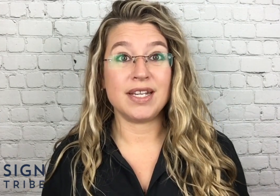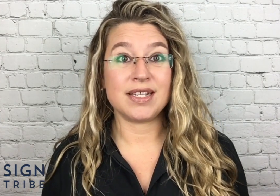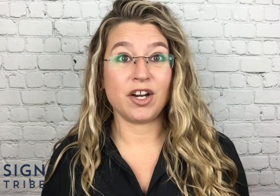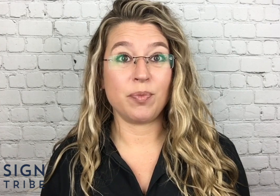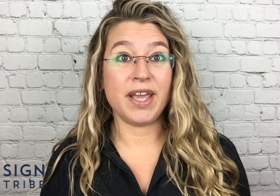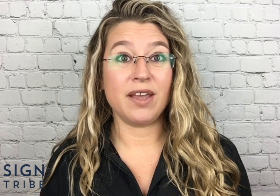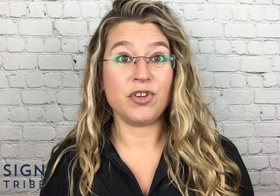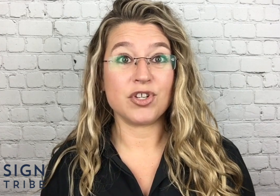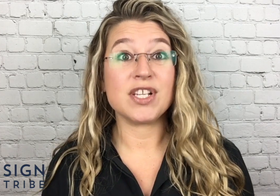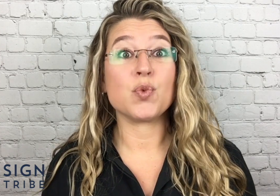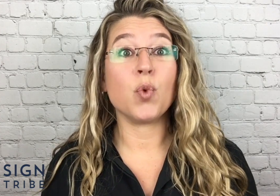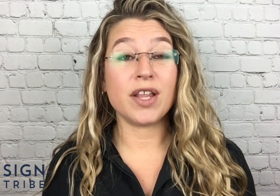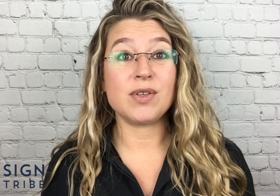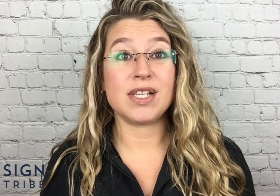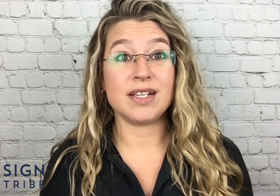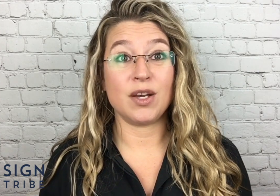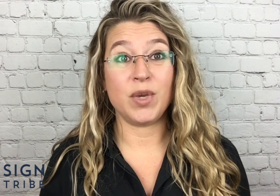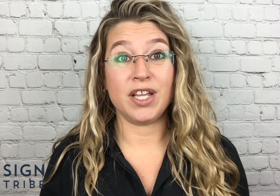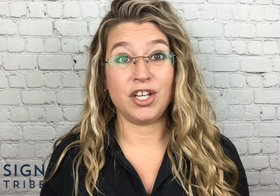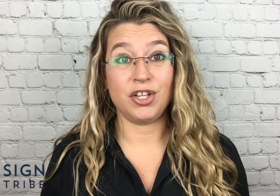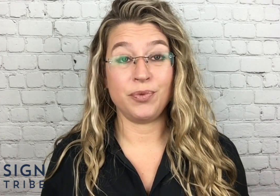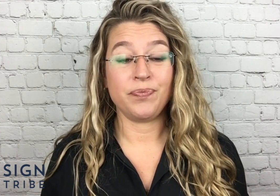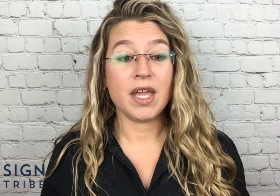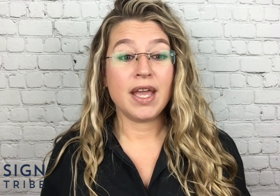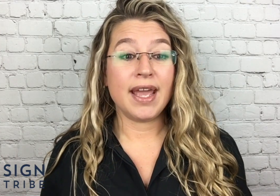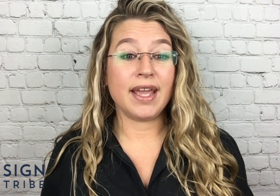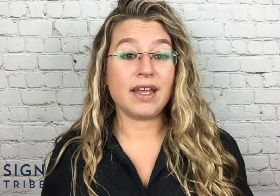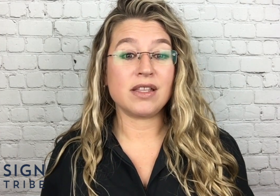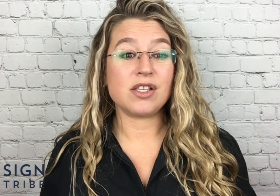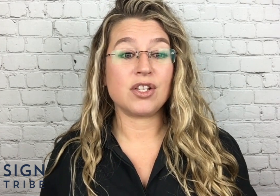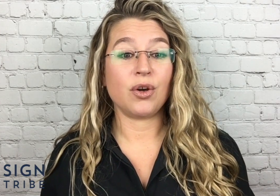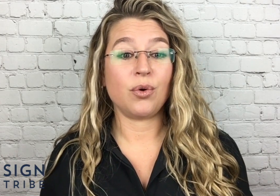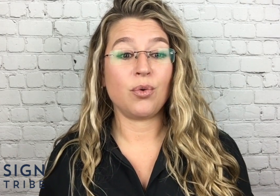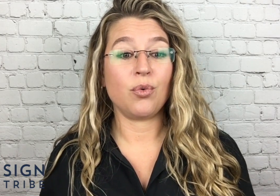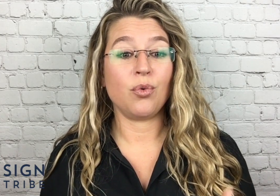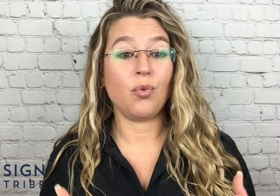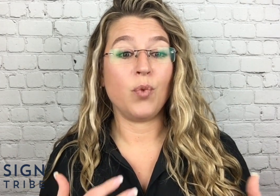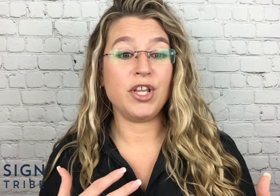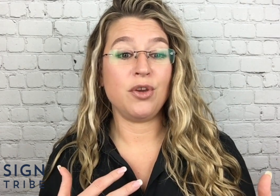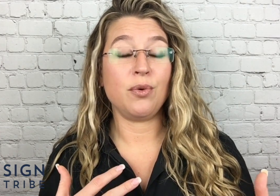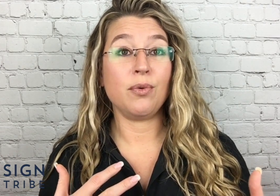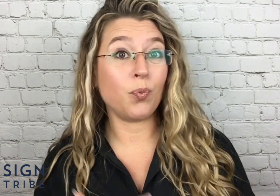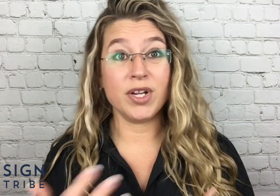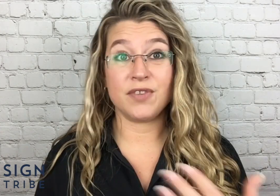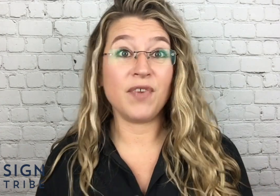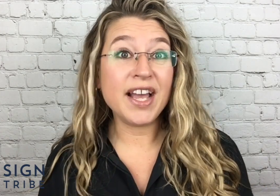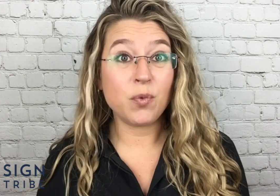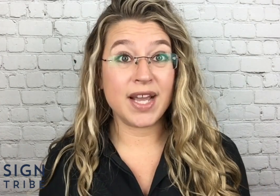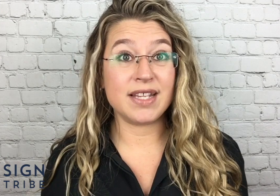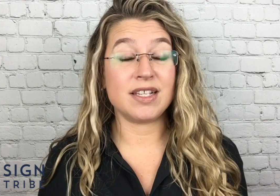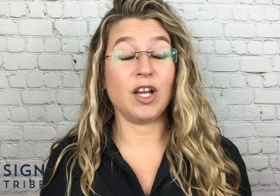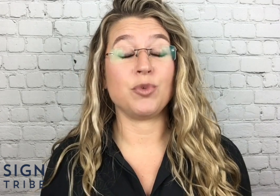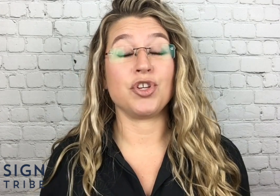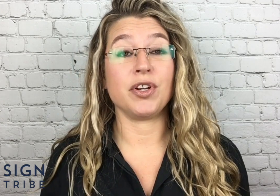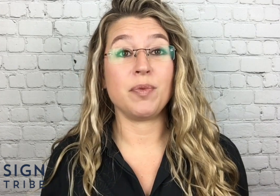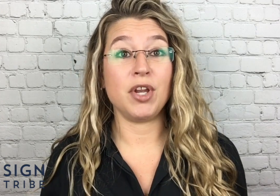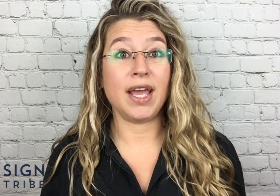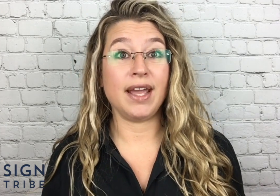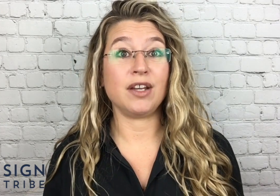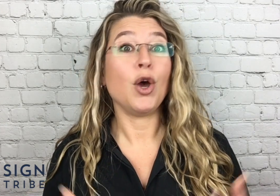undesired behaviors is one of those things that we can do. And so when you want to find ways to help children communicate, why